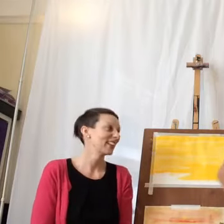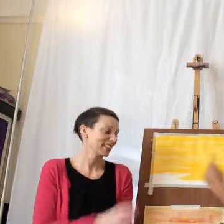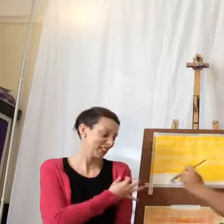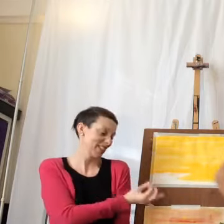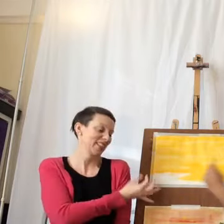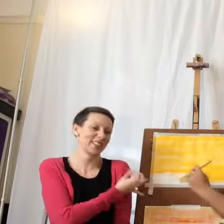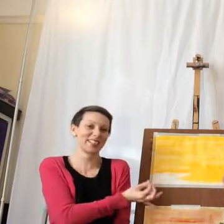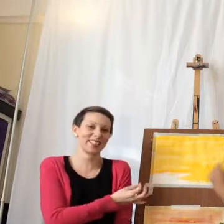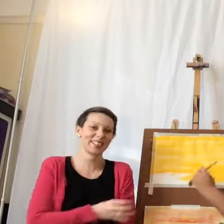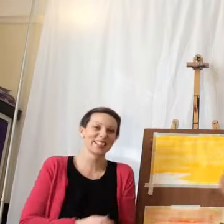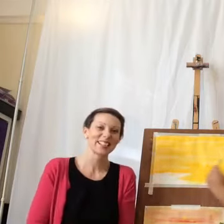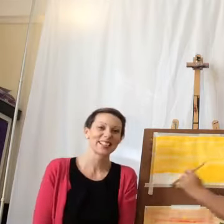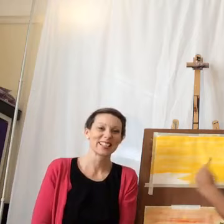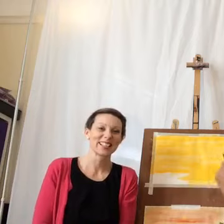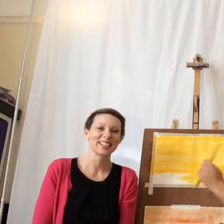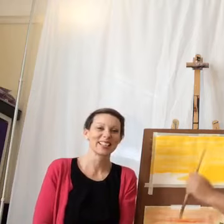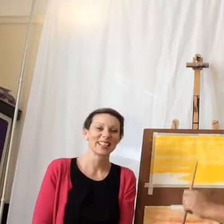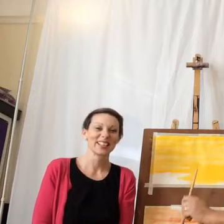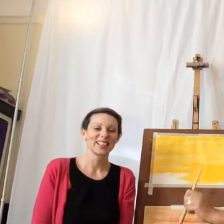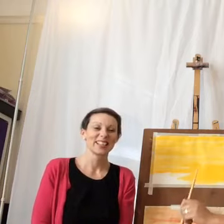off.